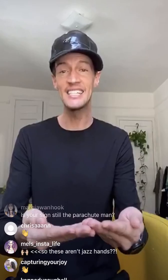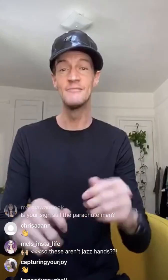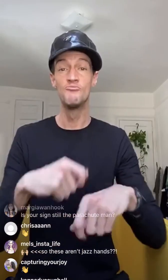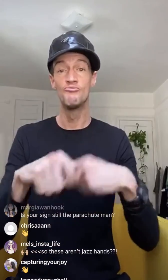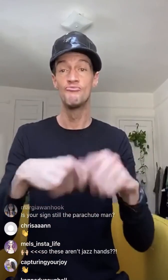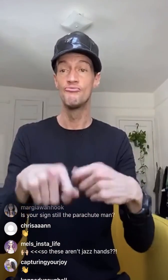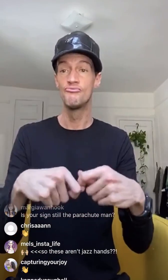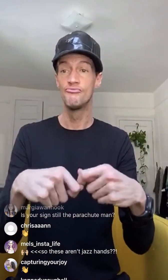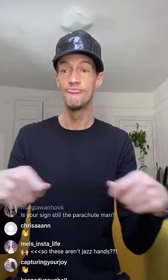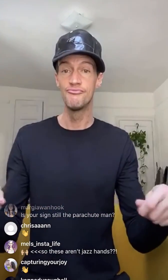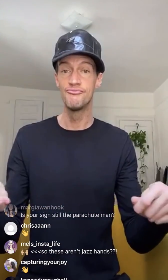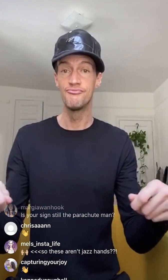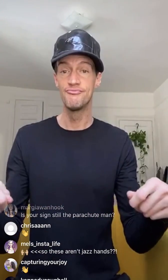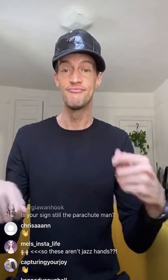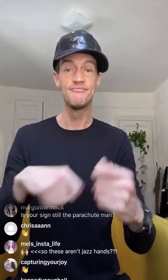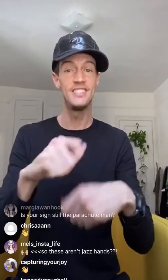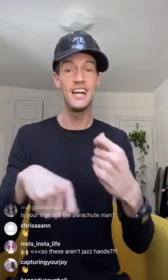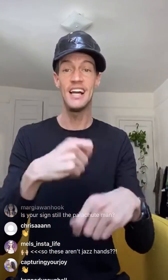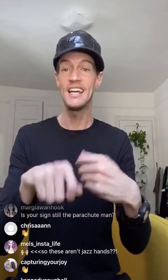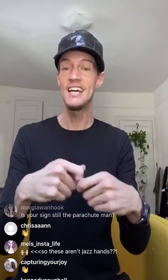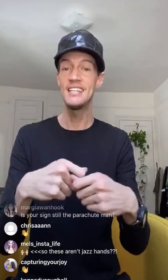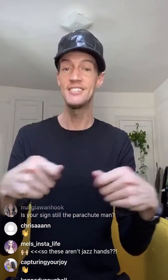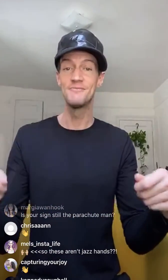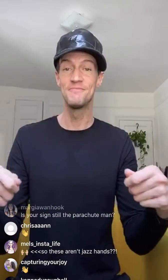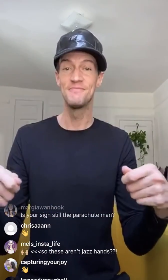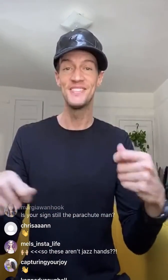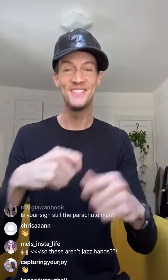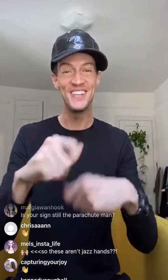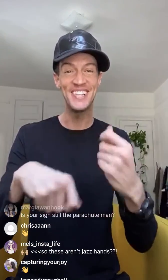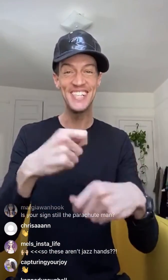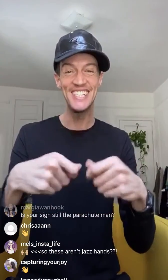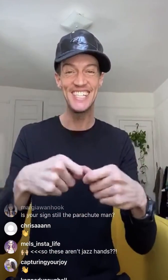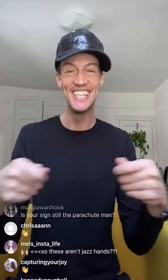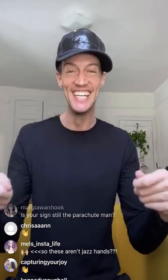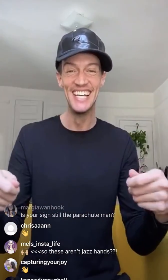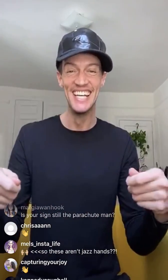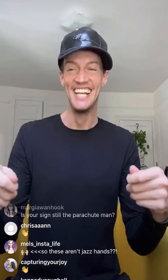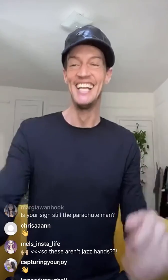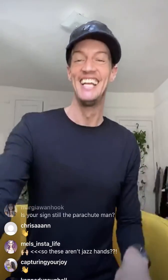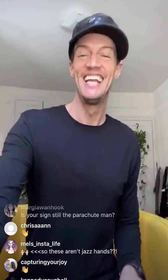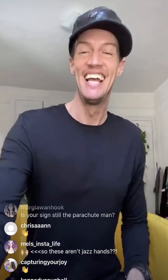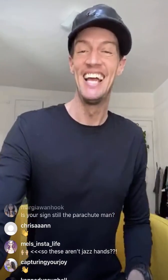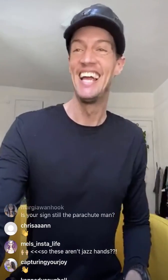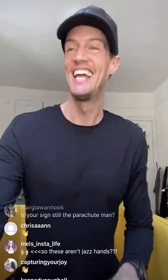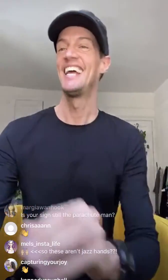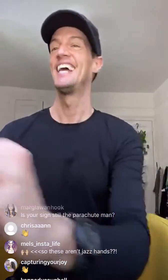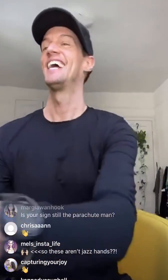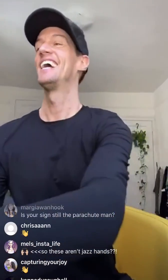fall. To bring or fetch something, we just bring the hands to, yeah.